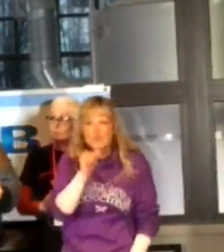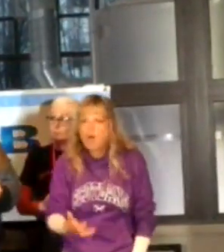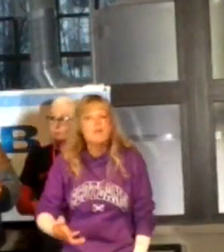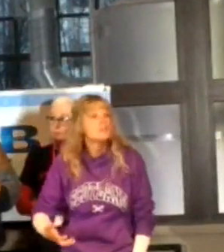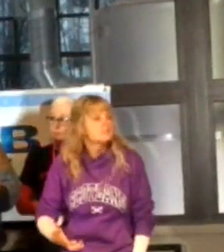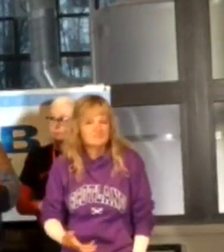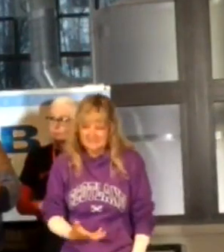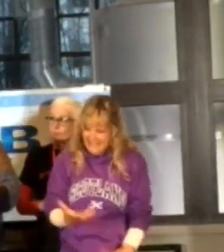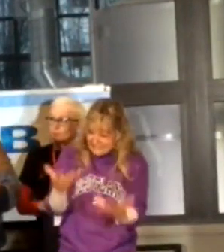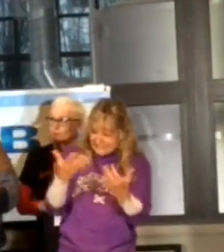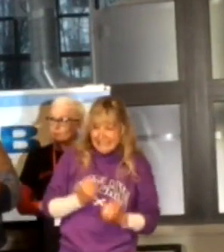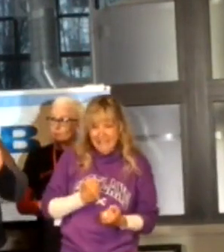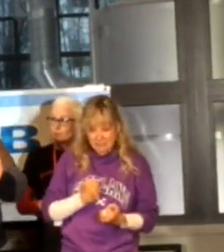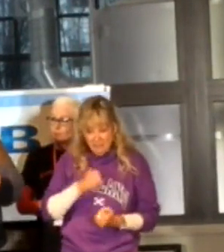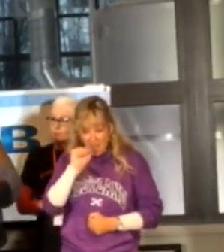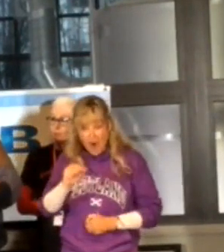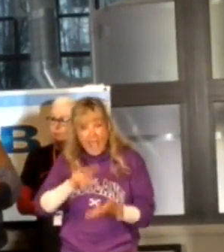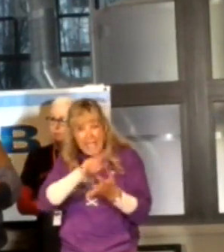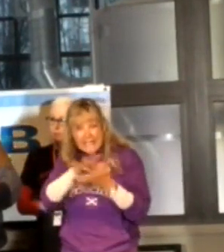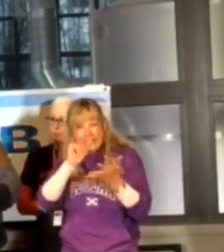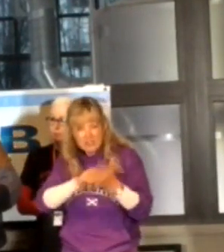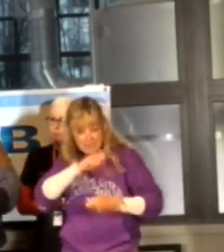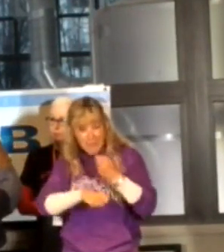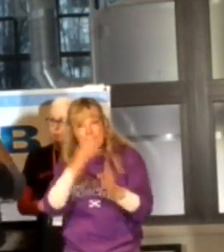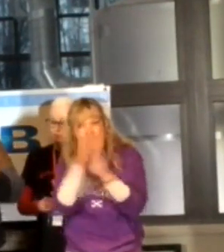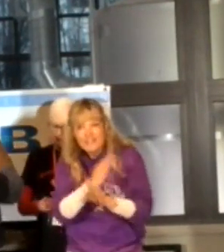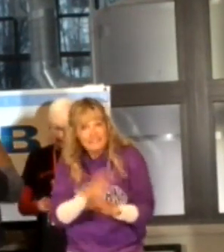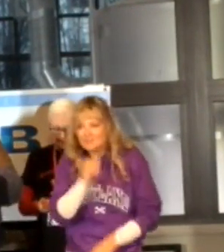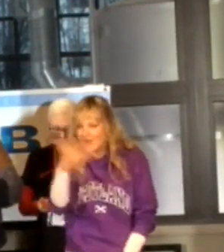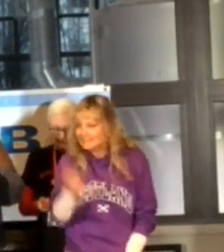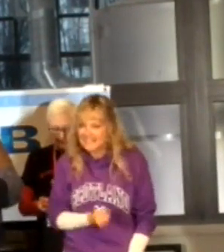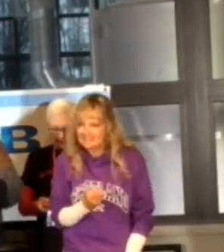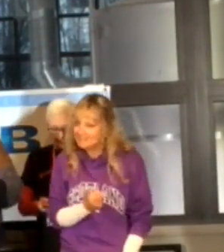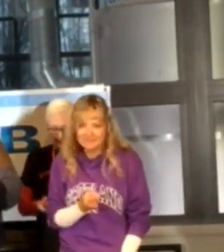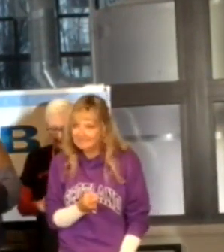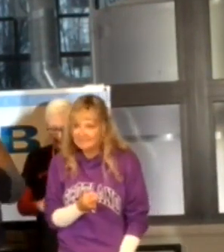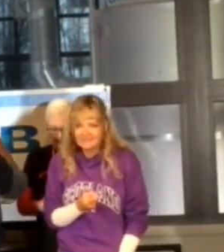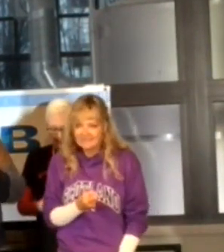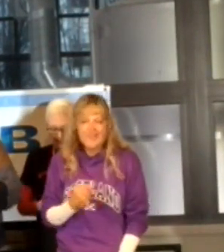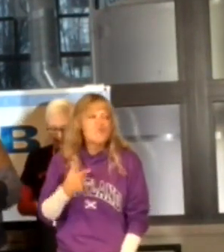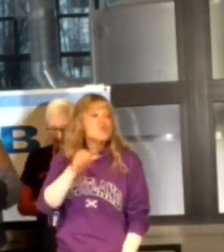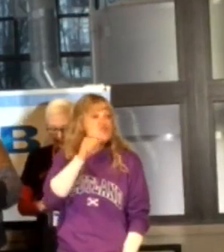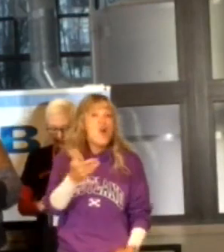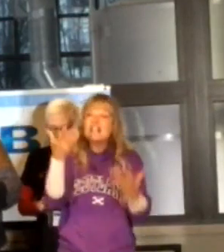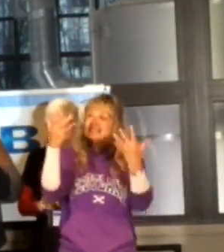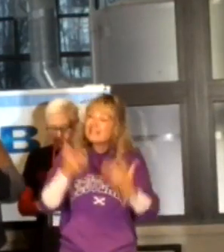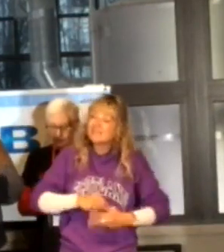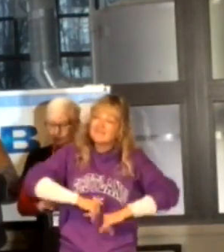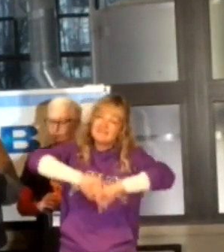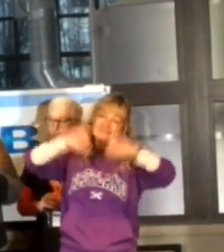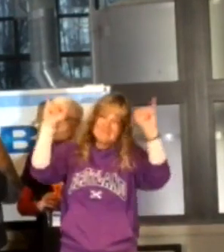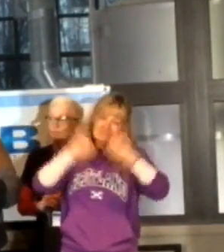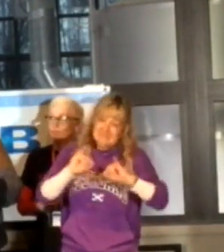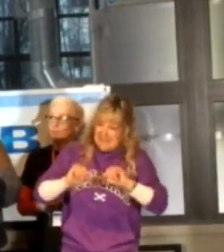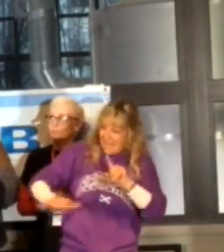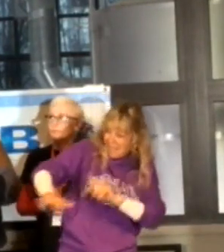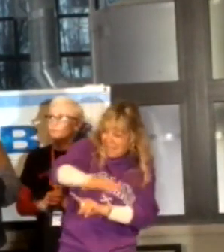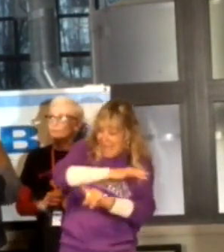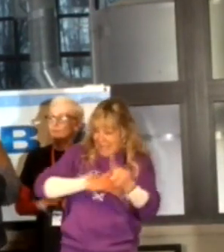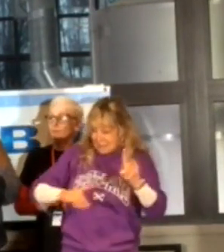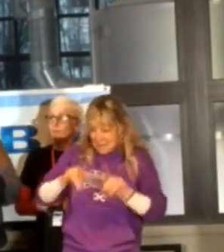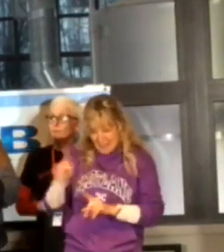the privatisation of our NHS, and we're not willing to put up with the horrendous, hostile environment that